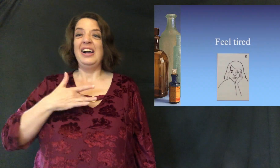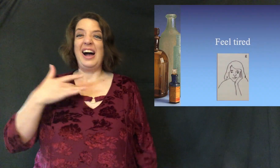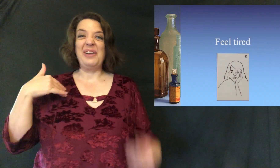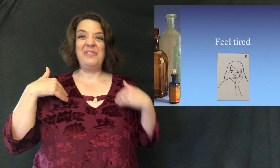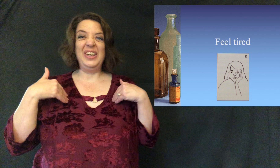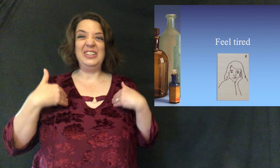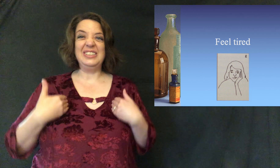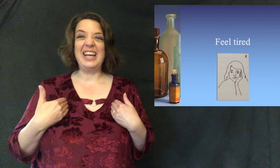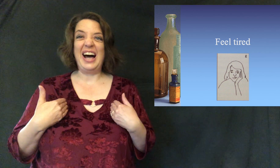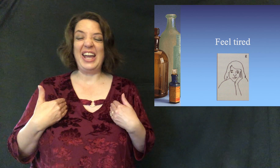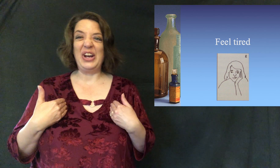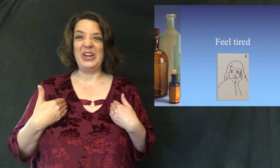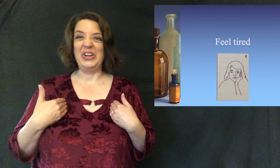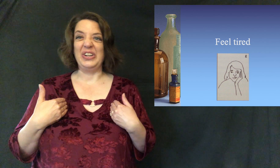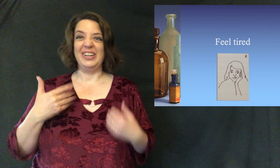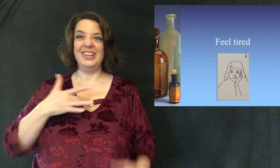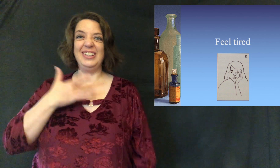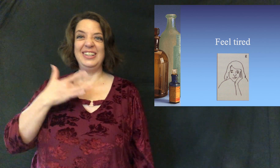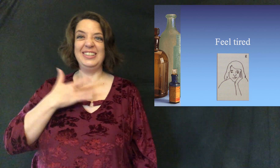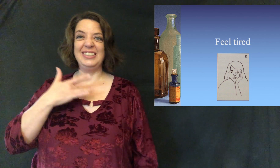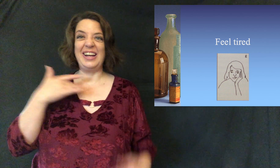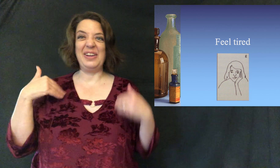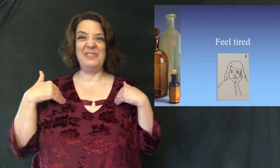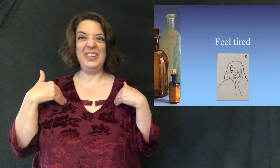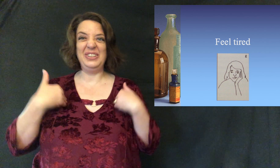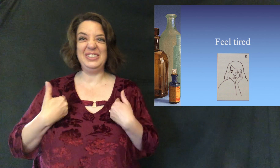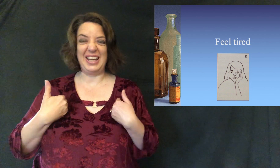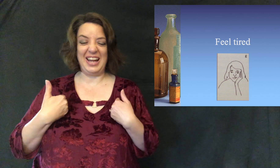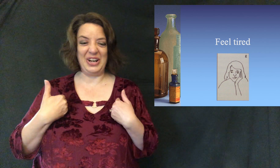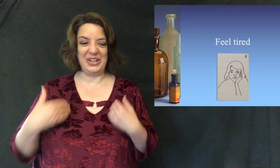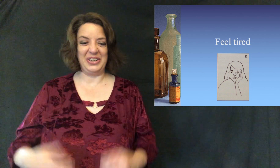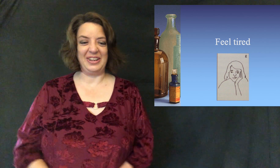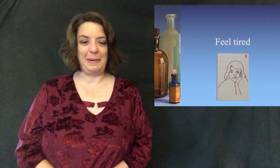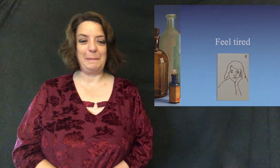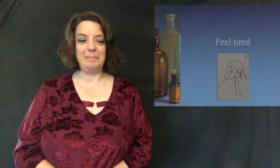I feel tired. I feel tired.